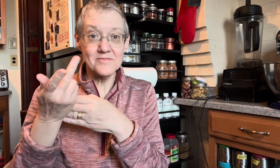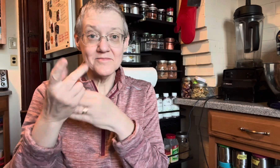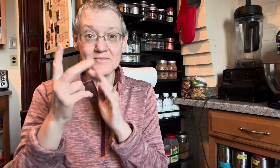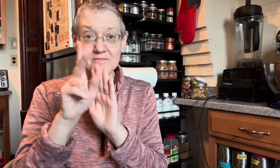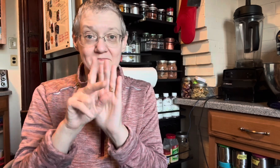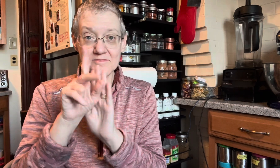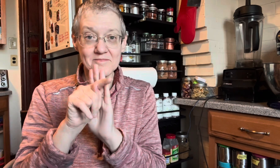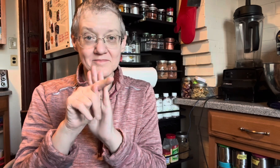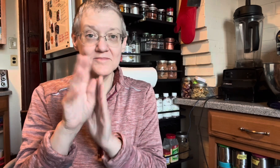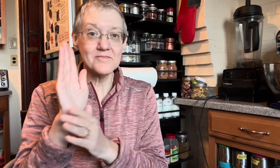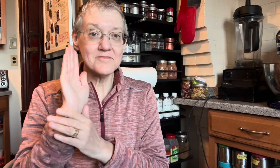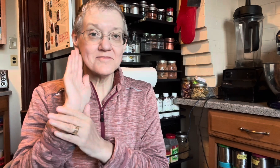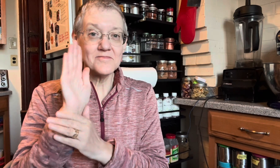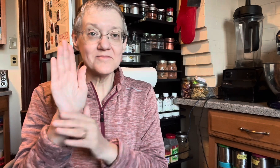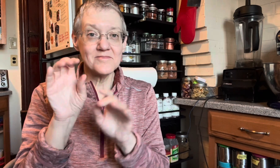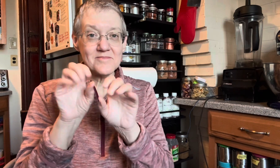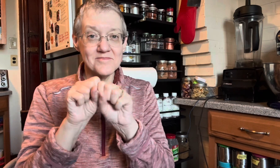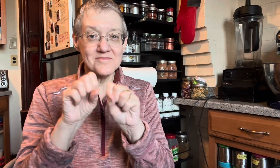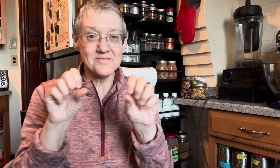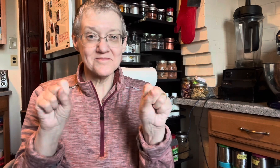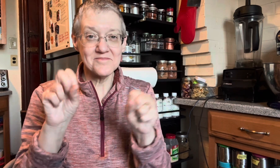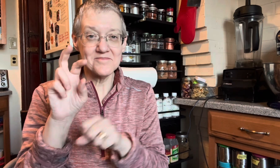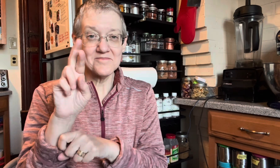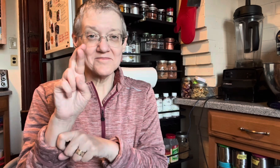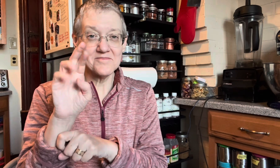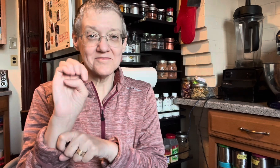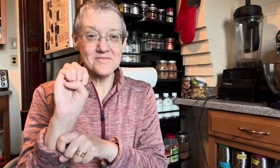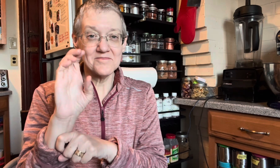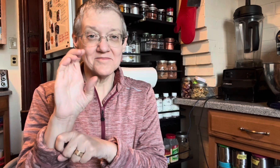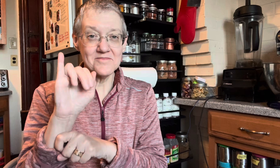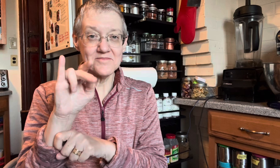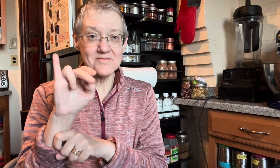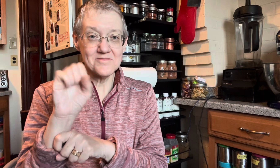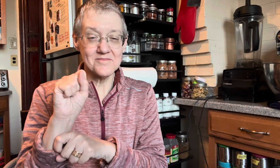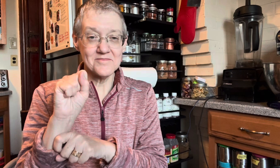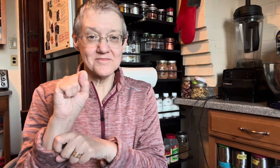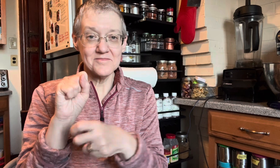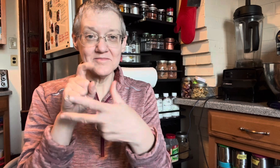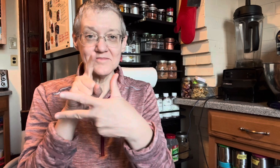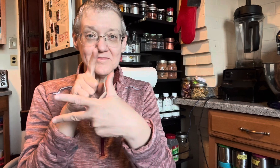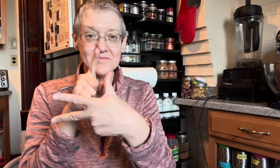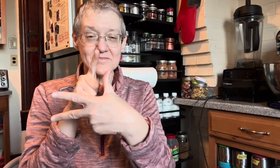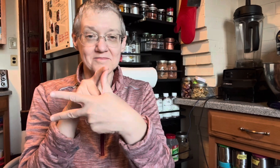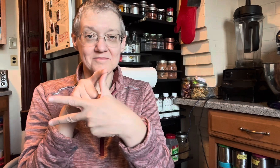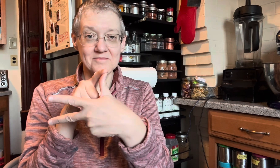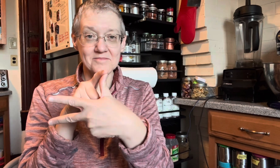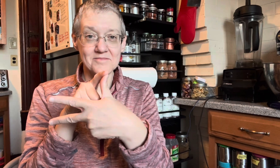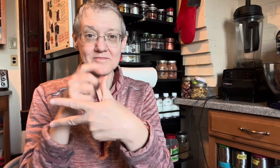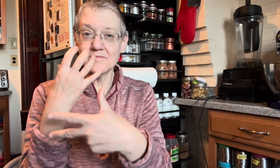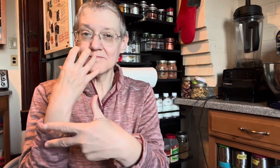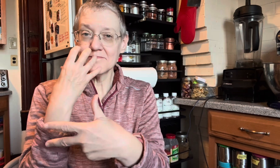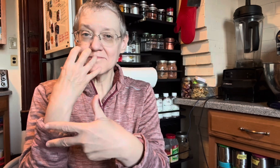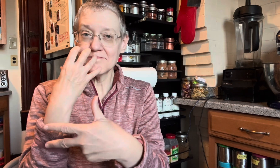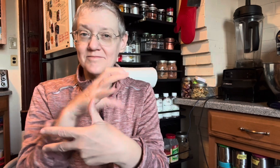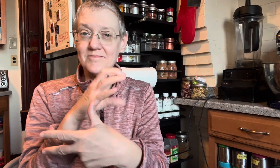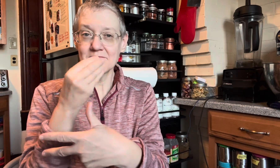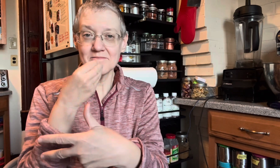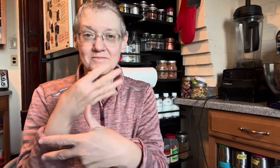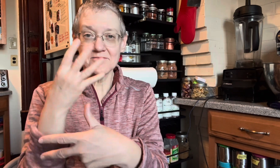The next few videos will be the sausage recipes. I'm going to make a hot,